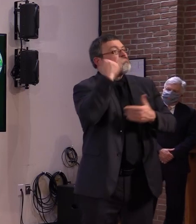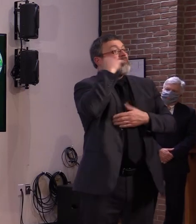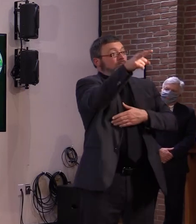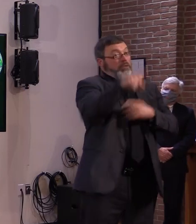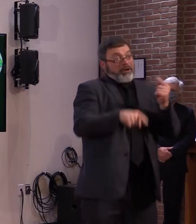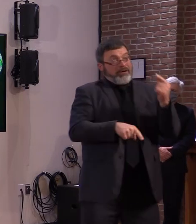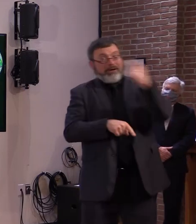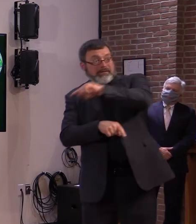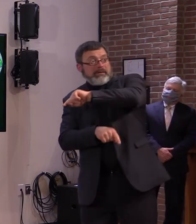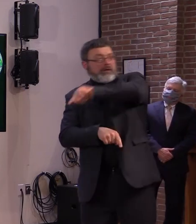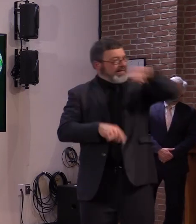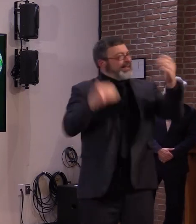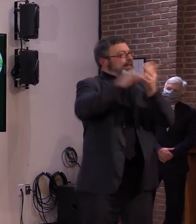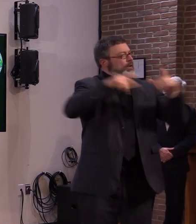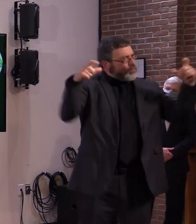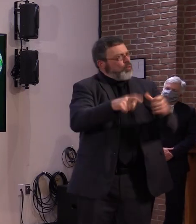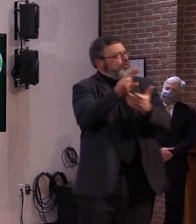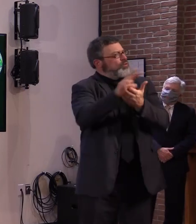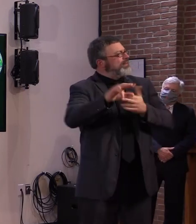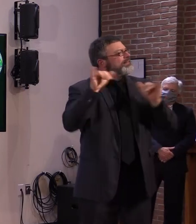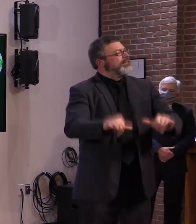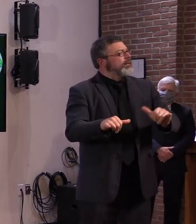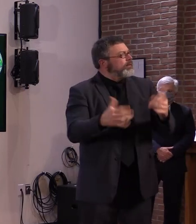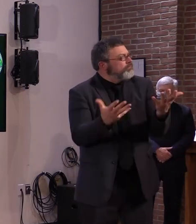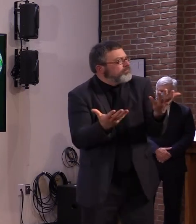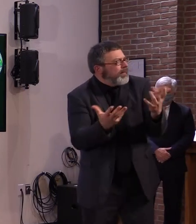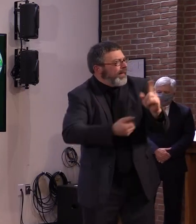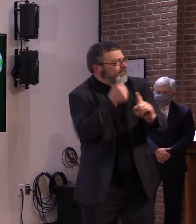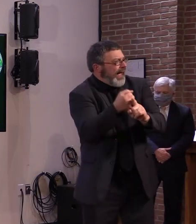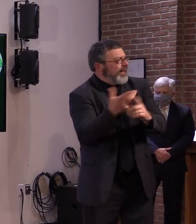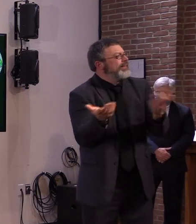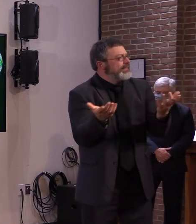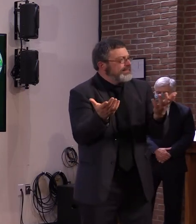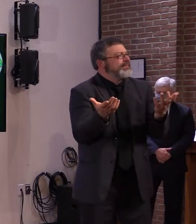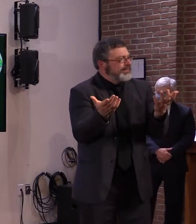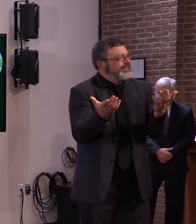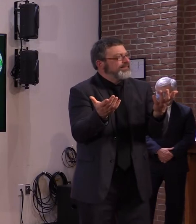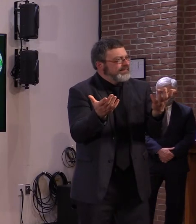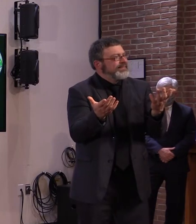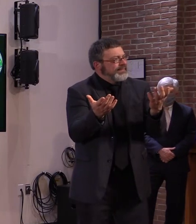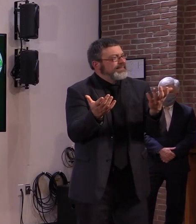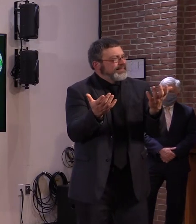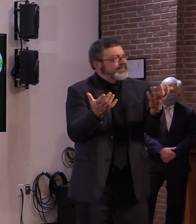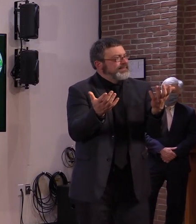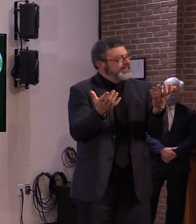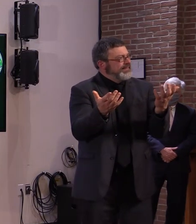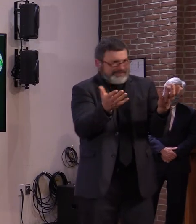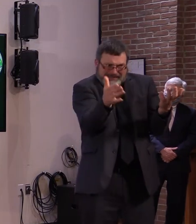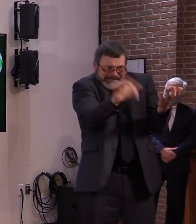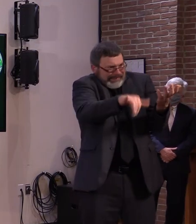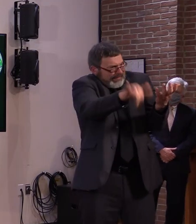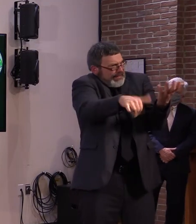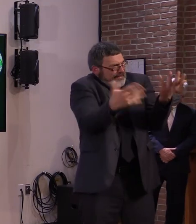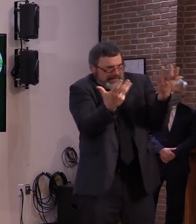you will need to meet upon returning to Vermont if you're traveling out of state. This brings up another point. You should have what we are calling